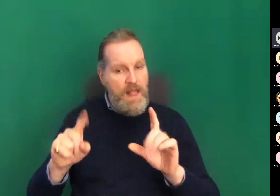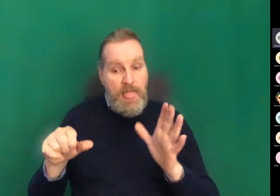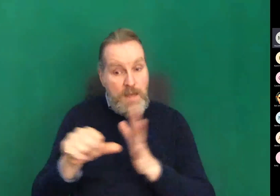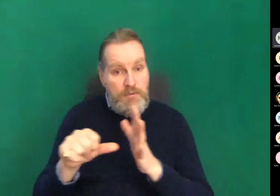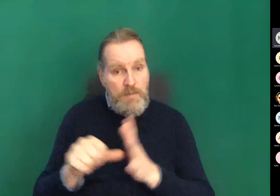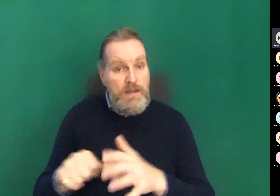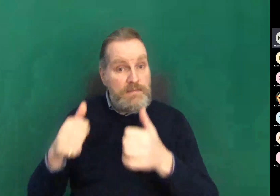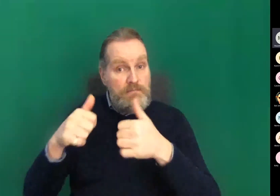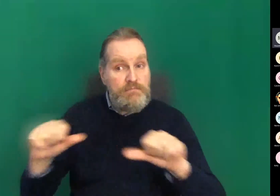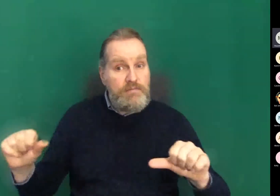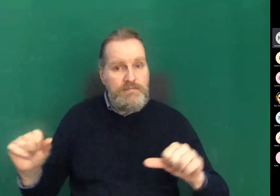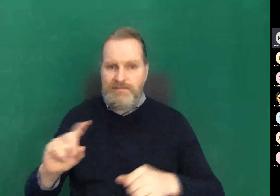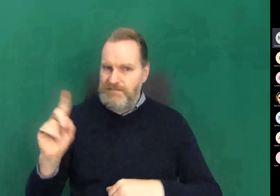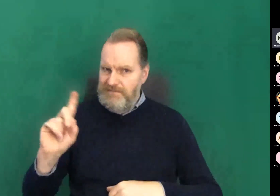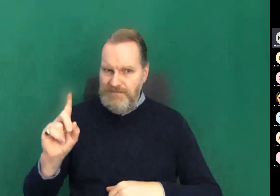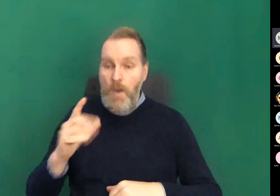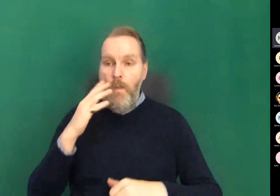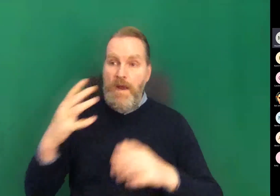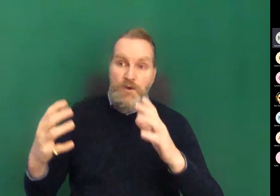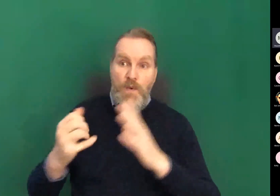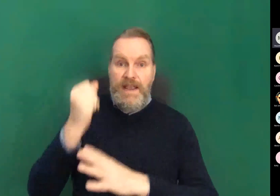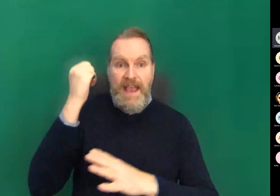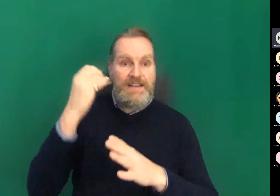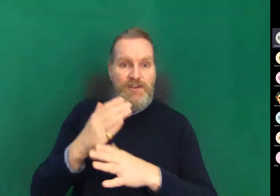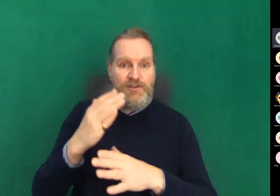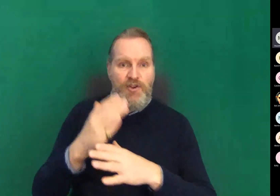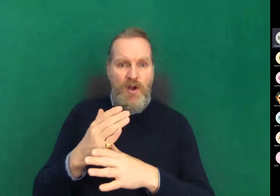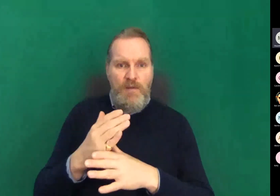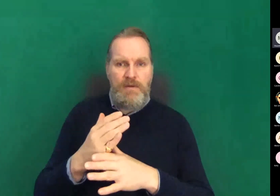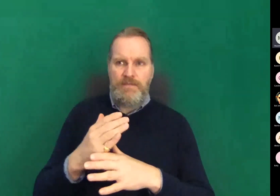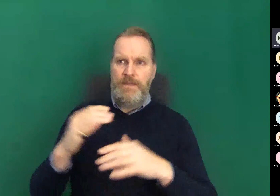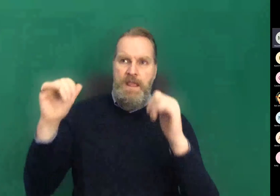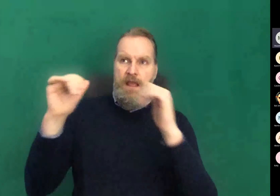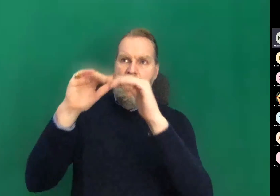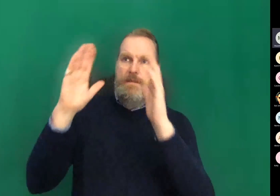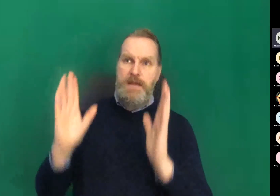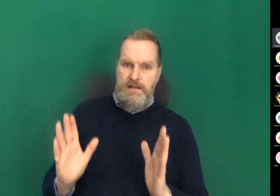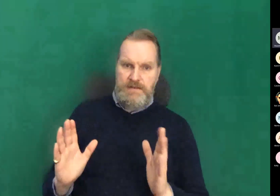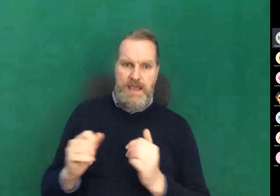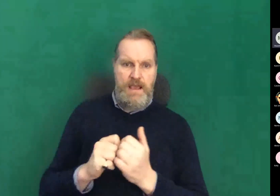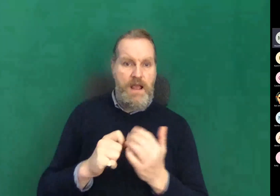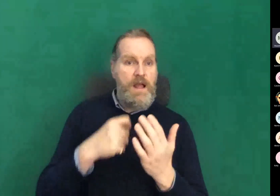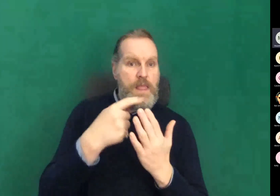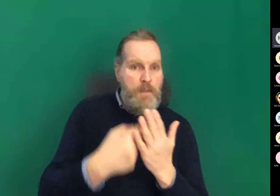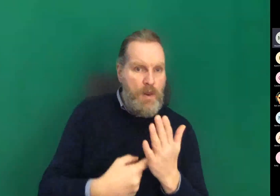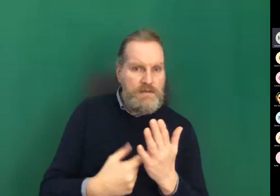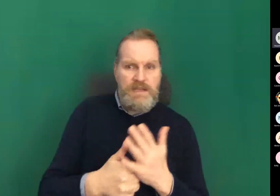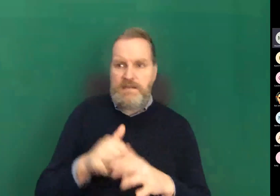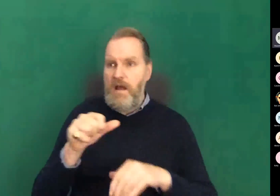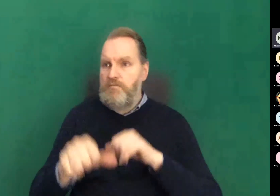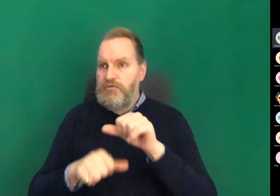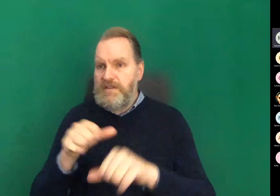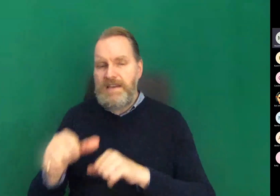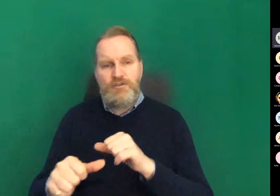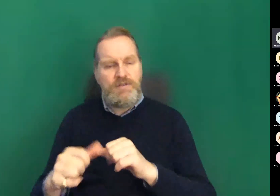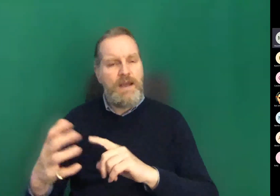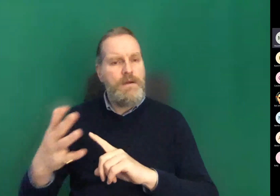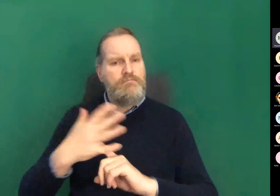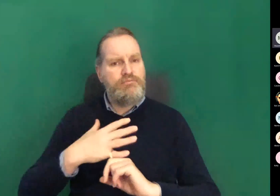there. Once within the workplace, the building, policies and procedures can also work against those with a